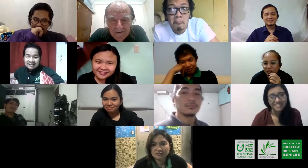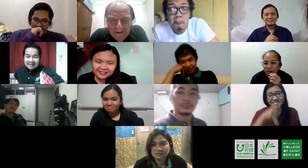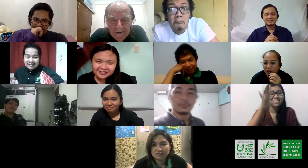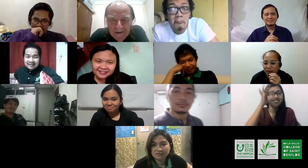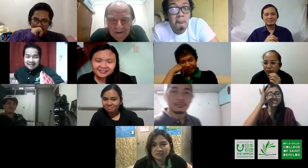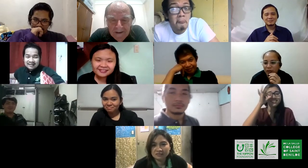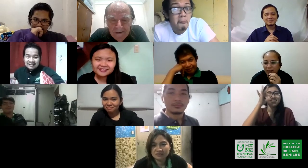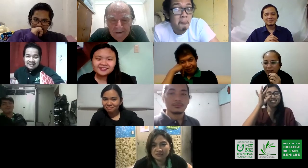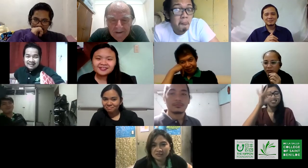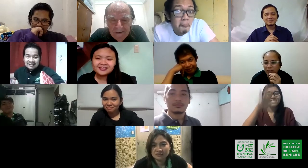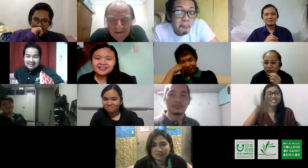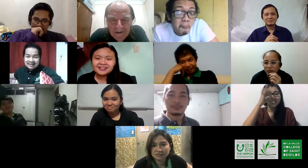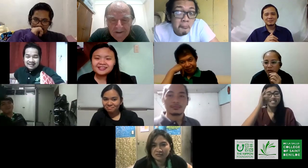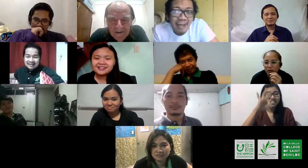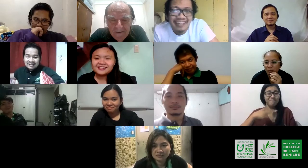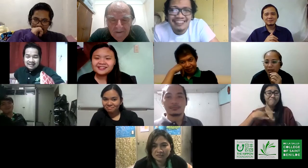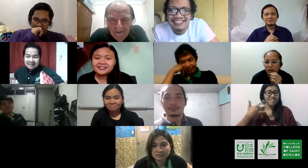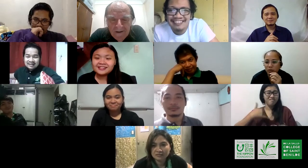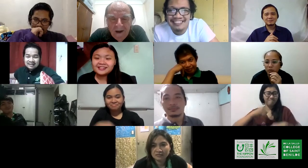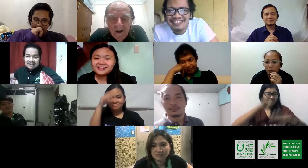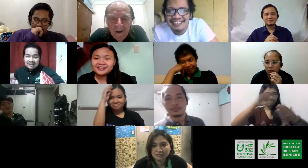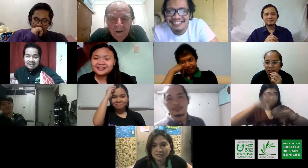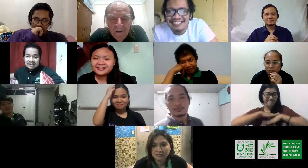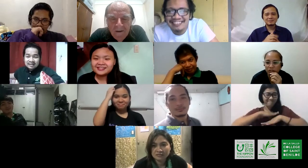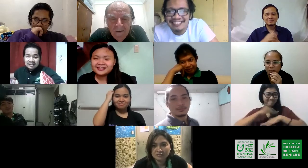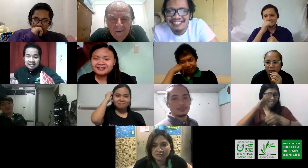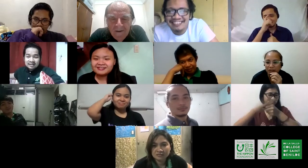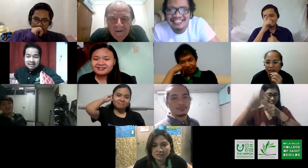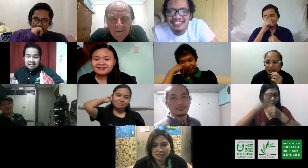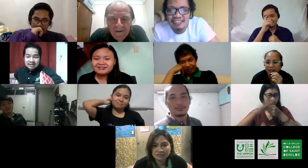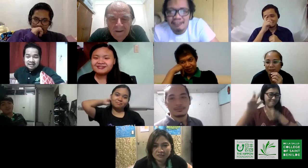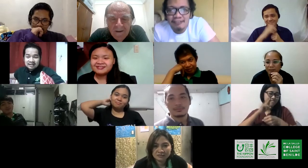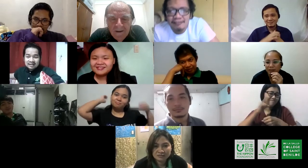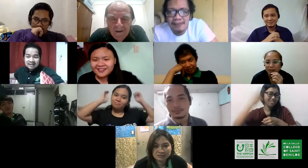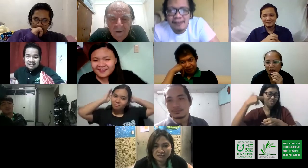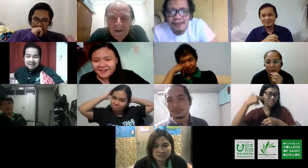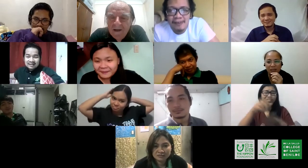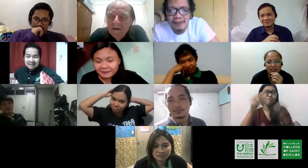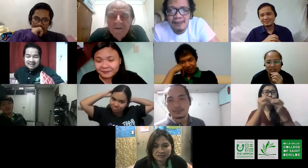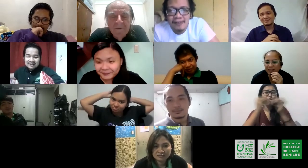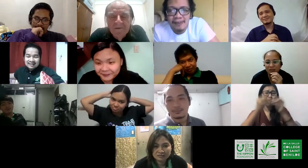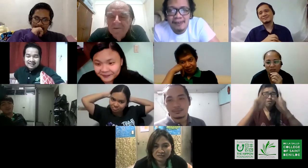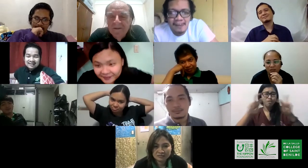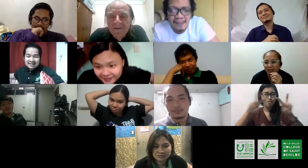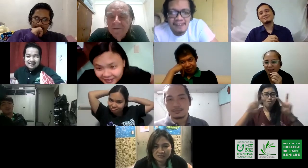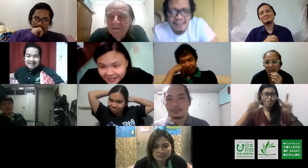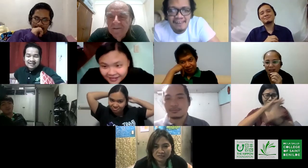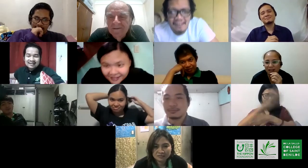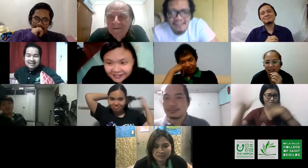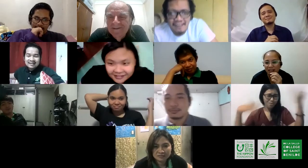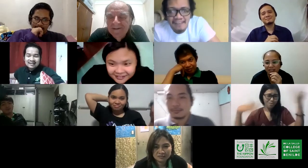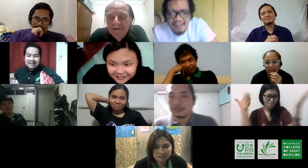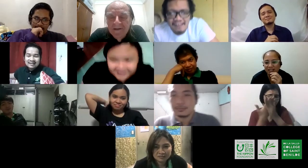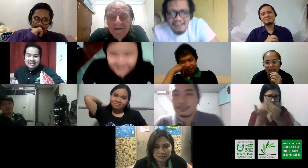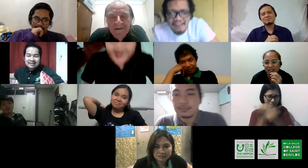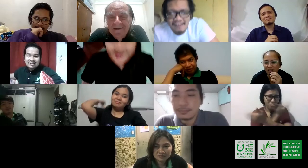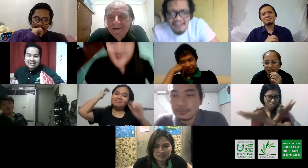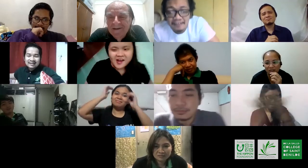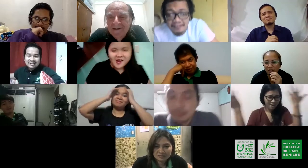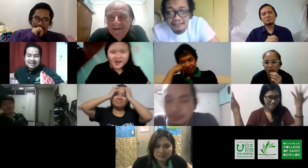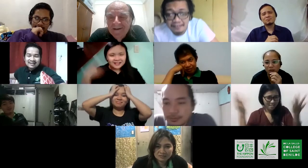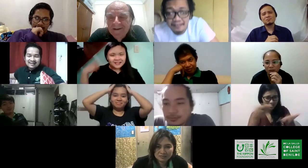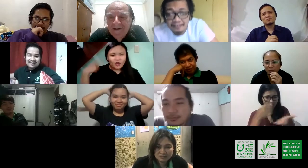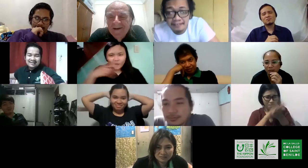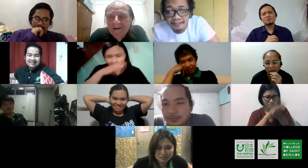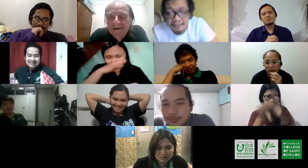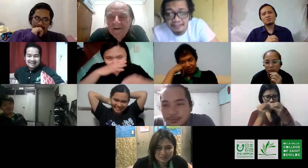Deaf History? If we can continue, we can do more research about it. I'm not Yes. satisfied. I think it's not enough.